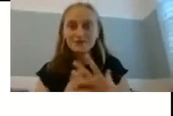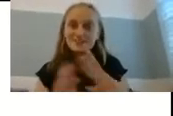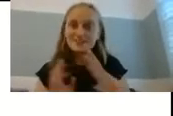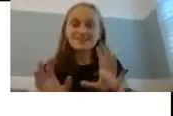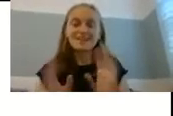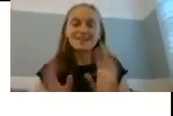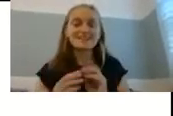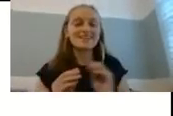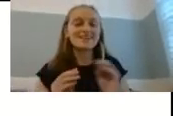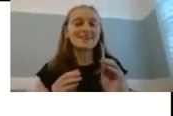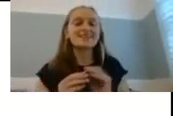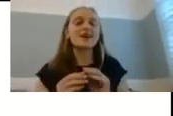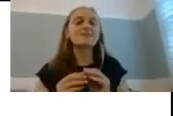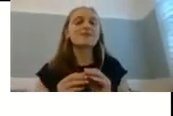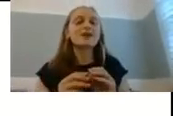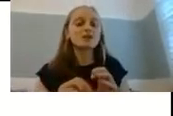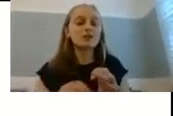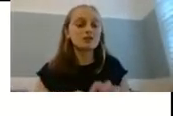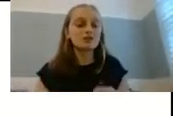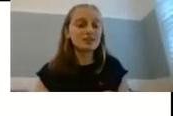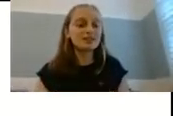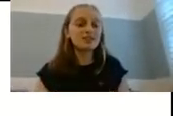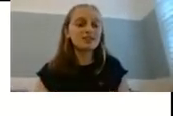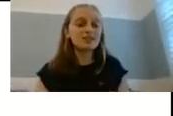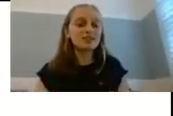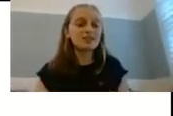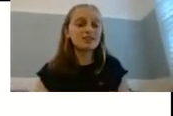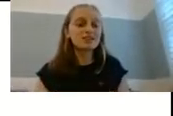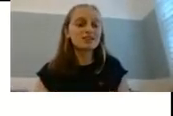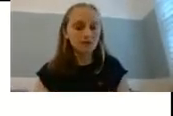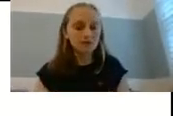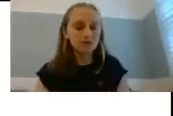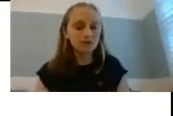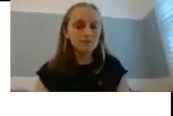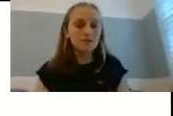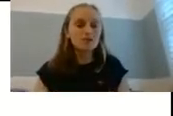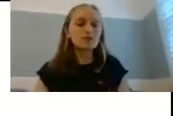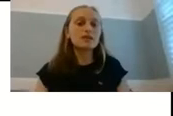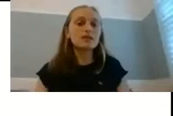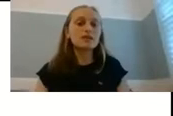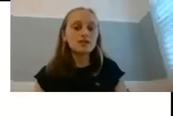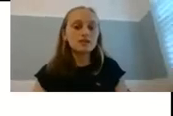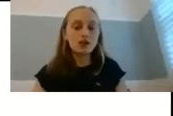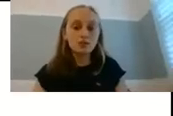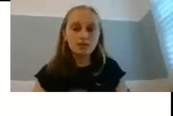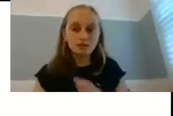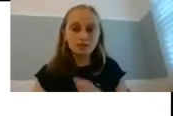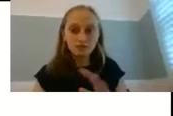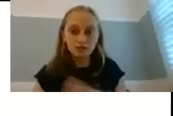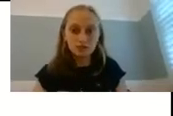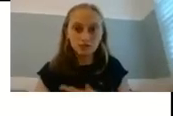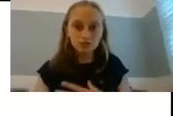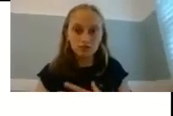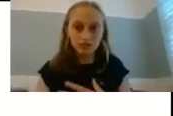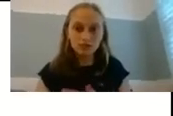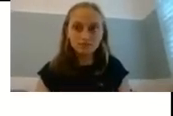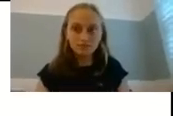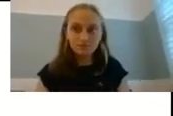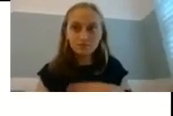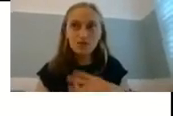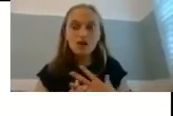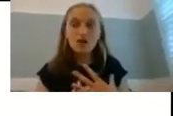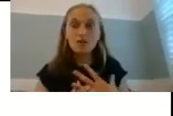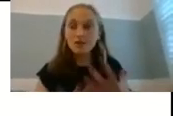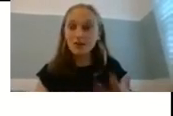boat rides with 60 days and in that time Clerc learned English and taught Gallaudet sign language. In 1817 they opened up their first school for the deaf